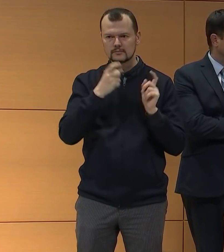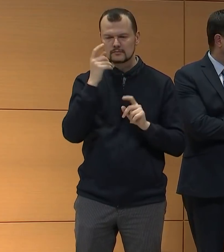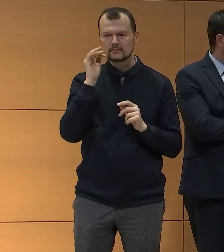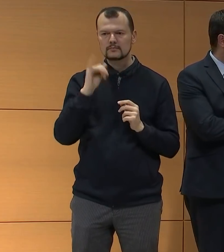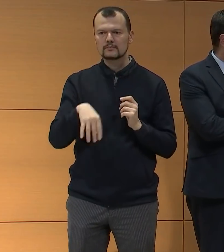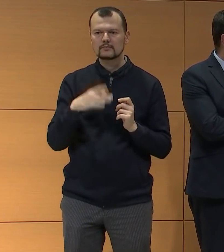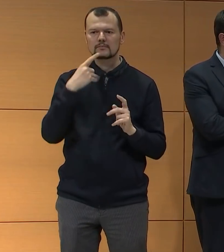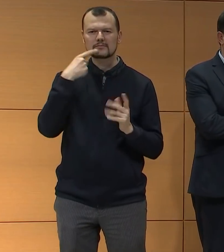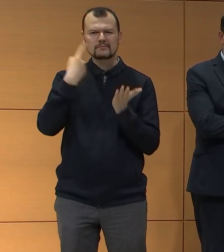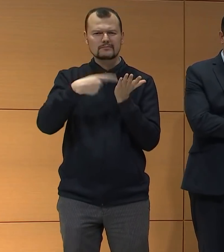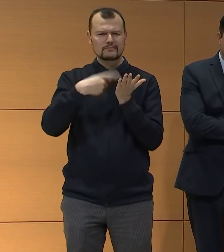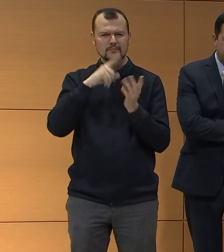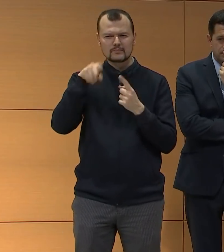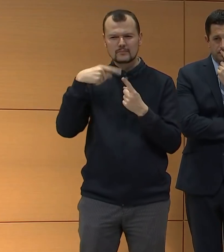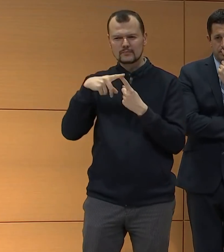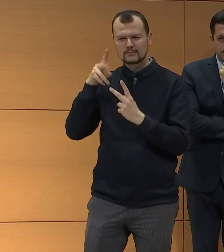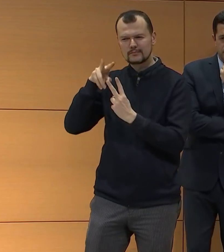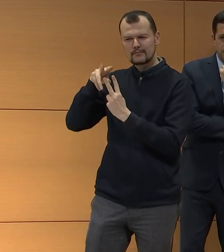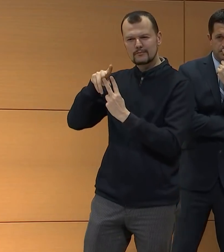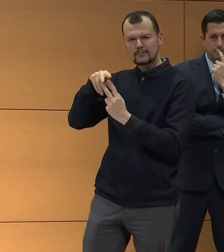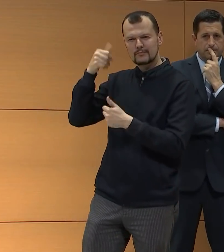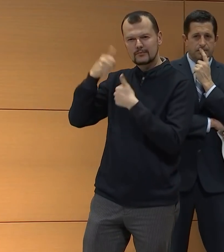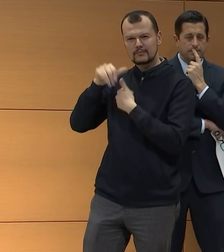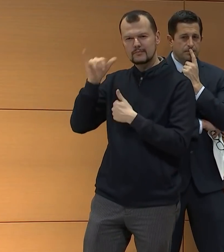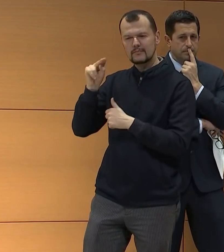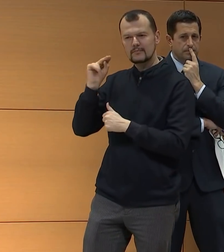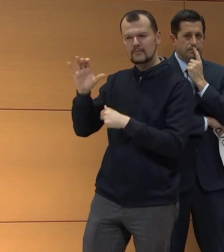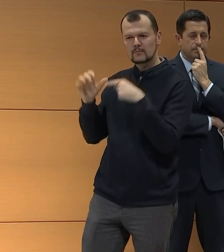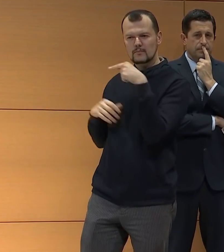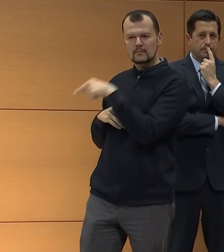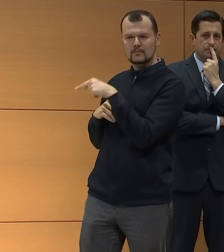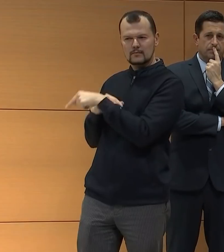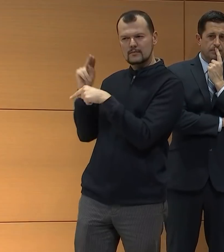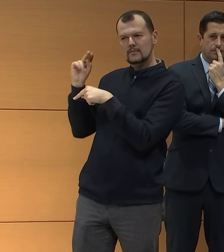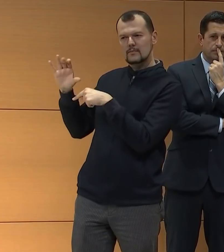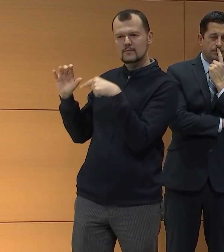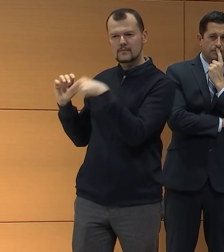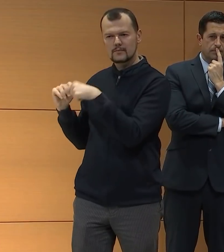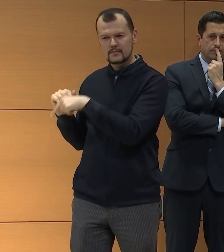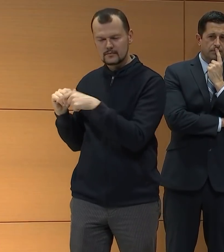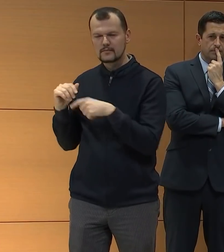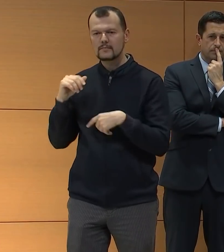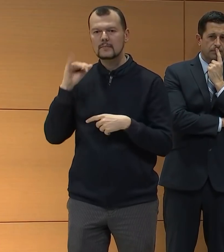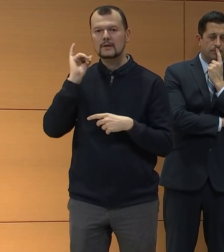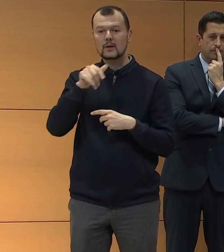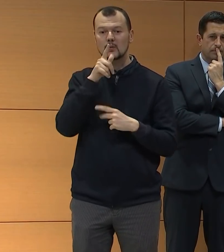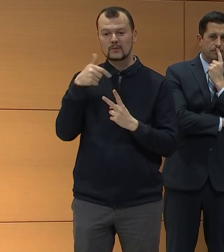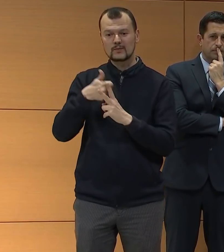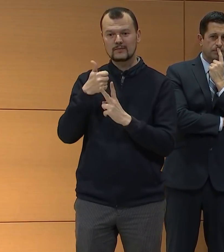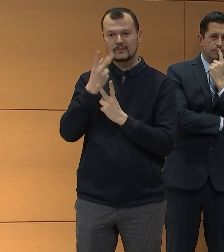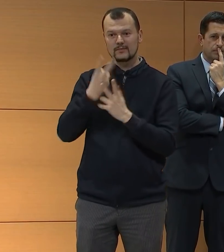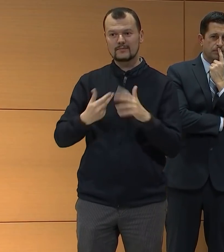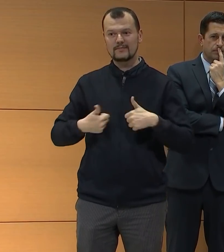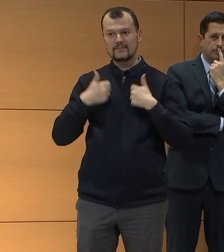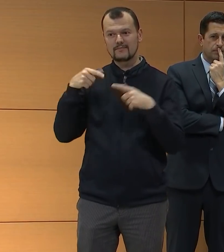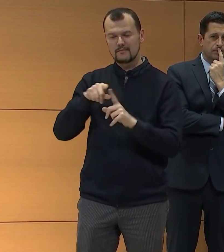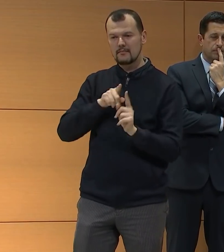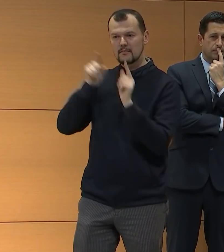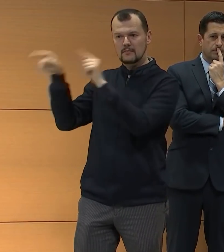case. So is it that the North Carolina case had the exposure in